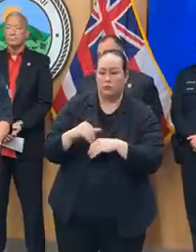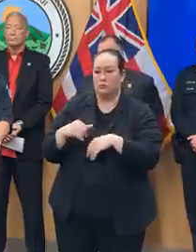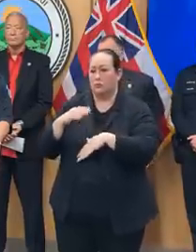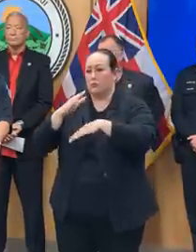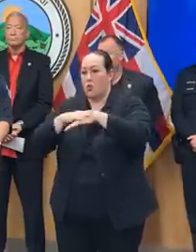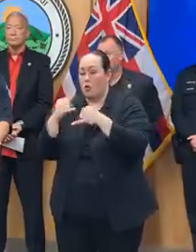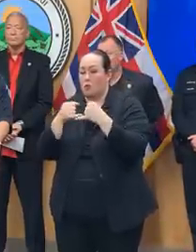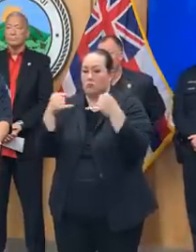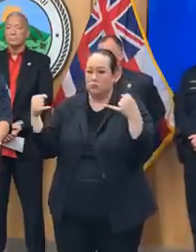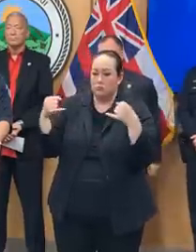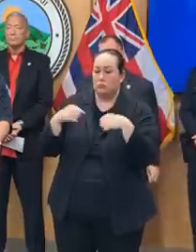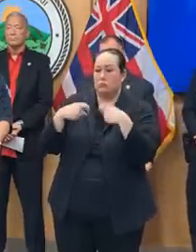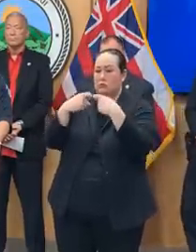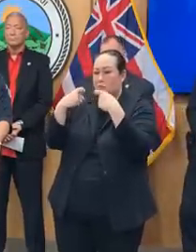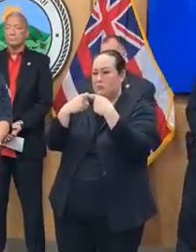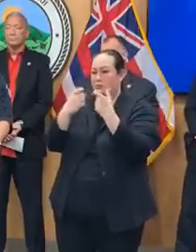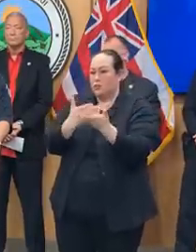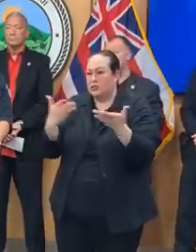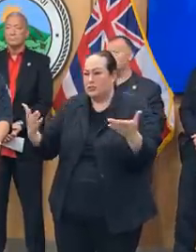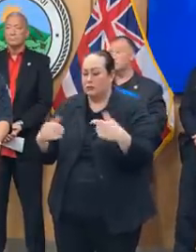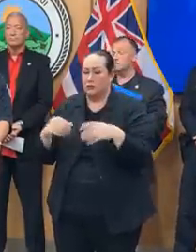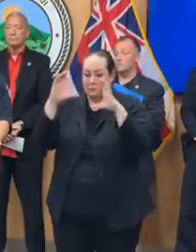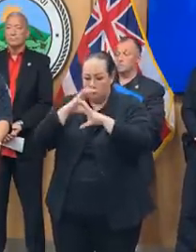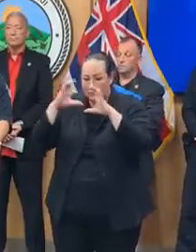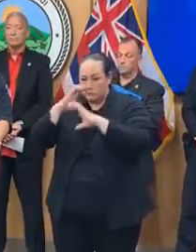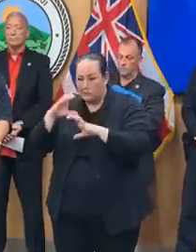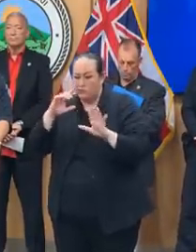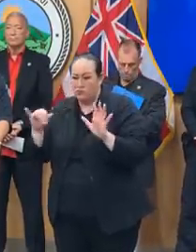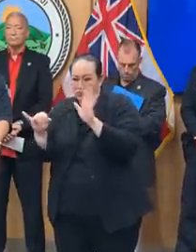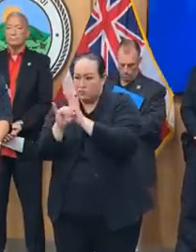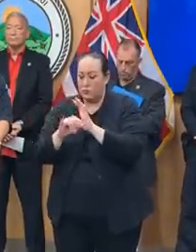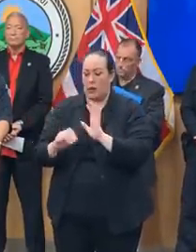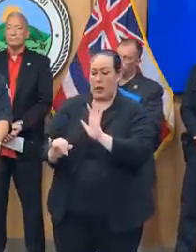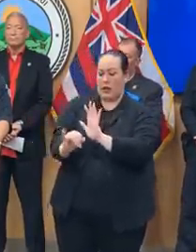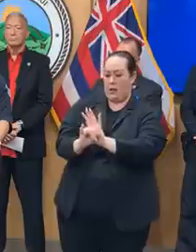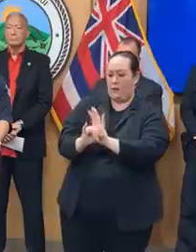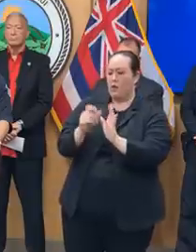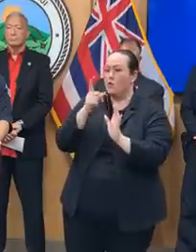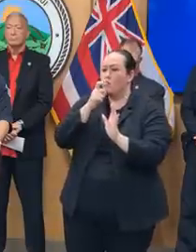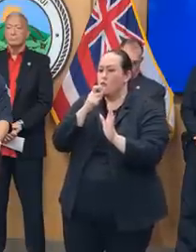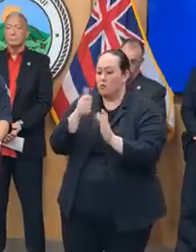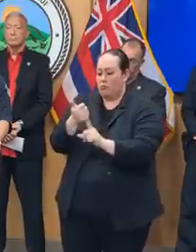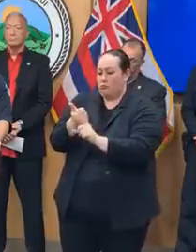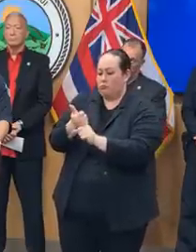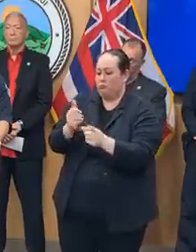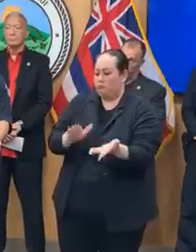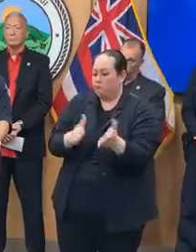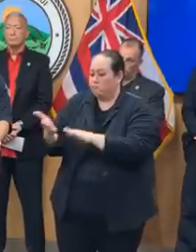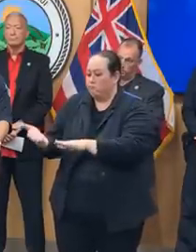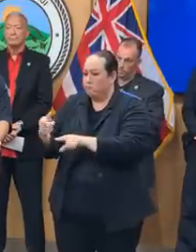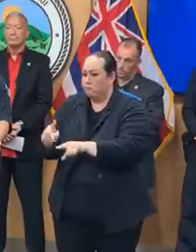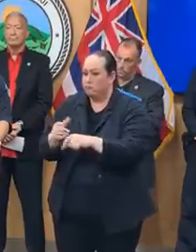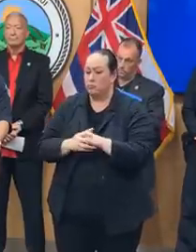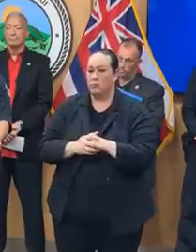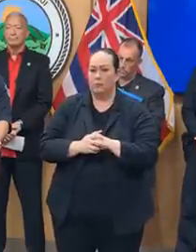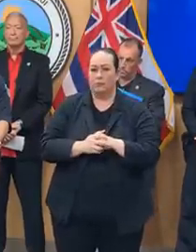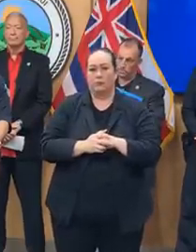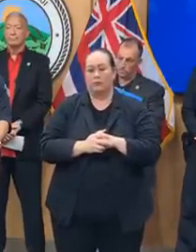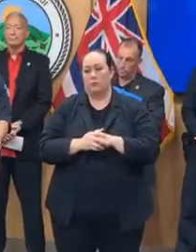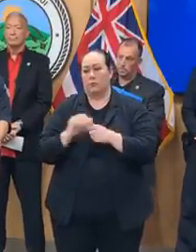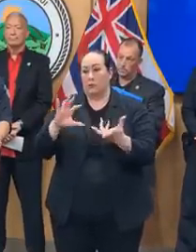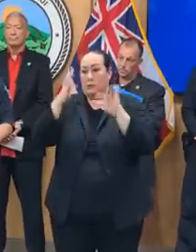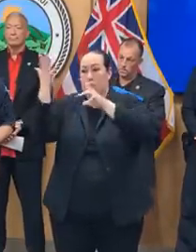medical missions in West Maui, search and recovery, identification of loved ones, the Disaster Assistance Response